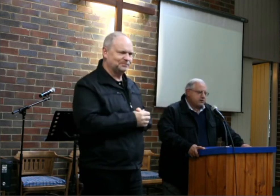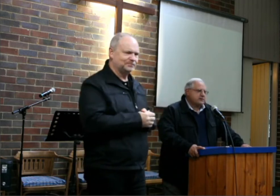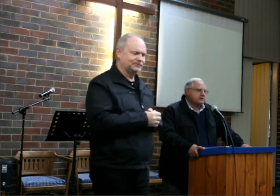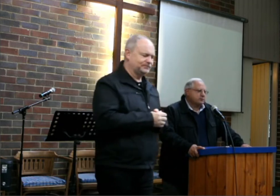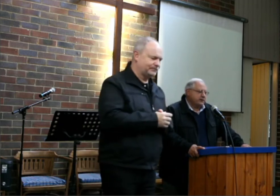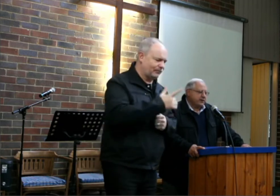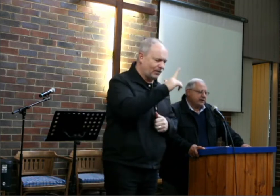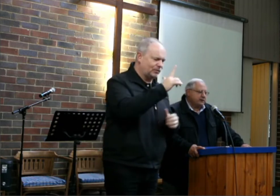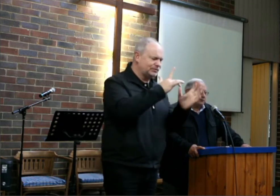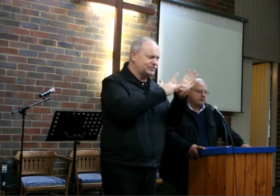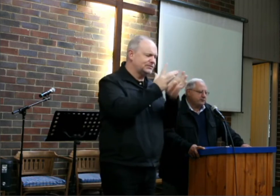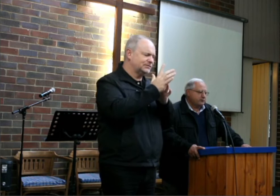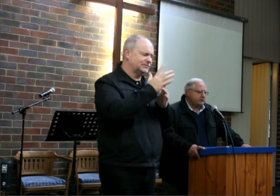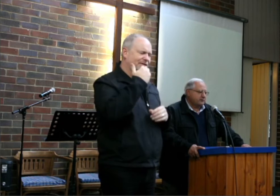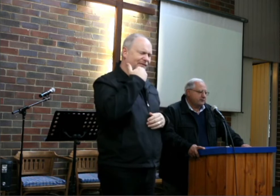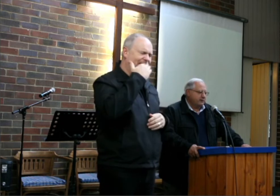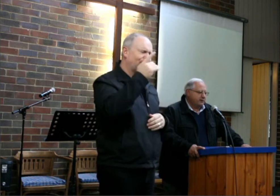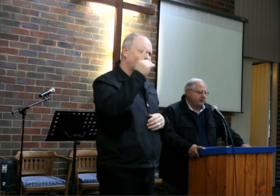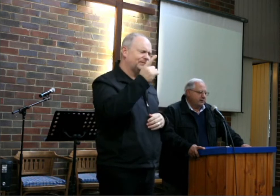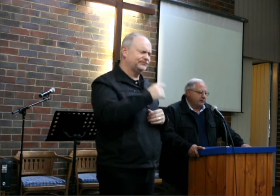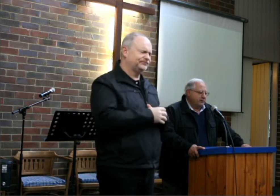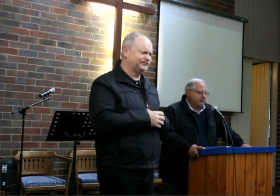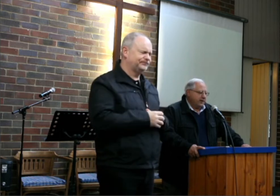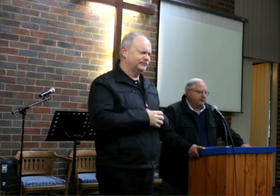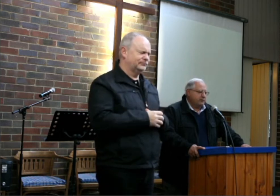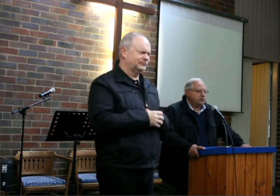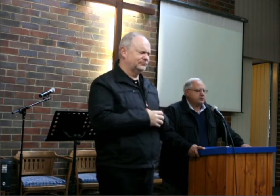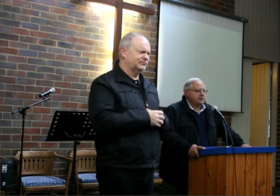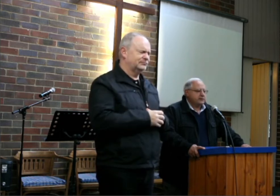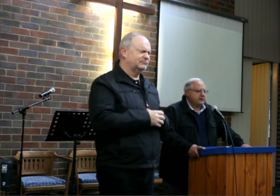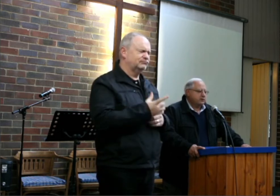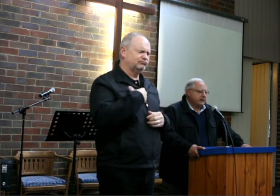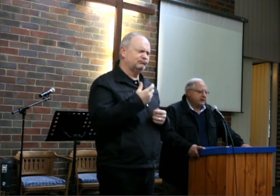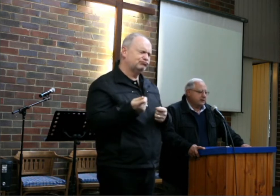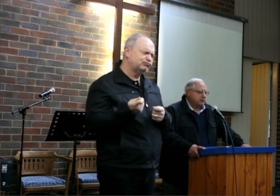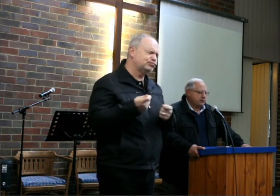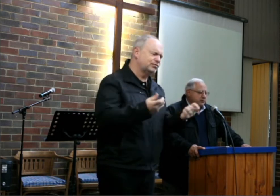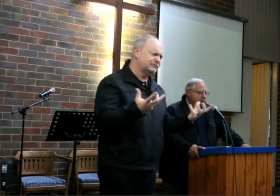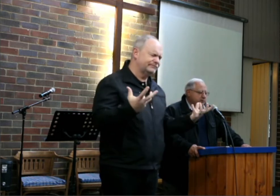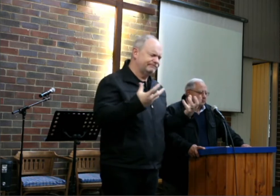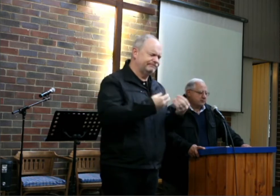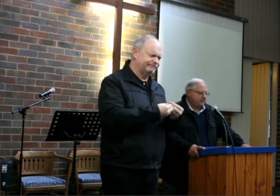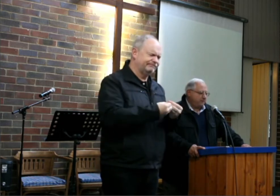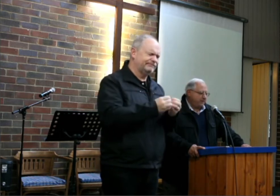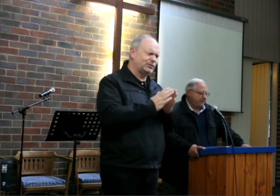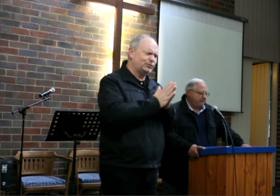Lord Jesus, we thank you, Lord, for having brought us here together to worship you.